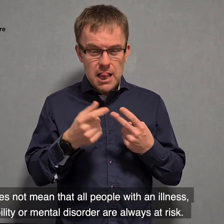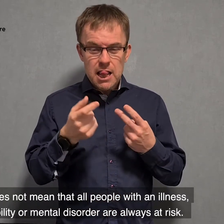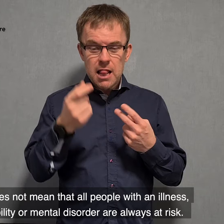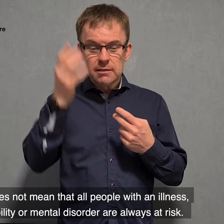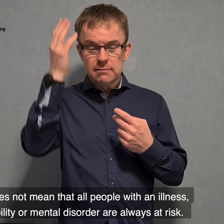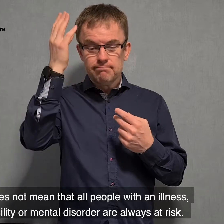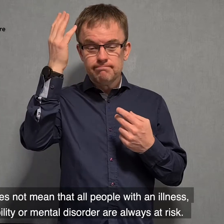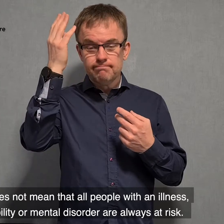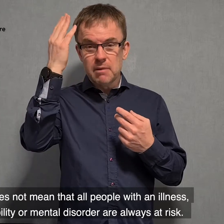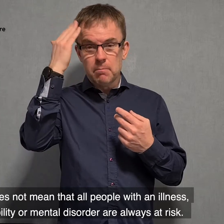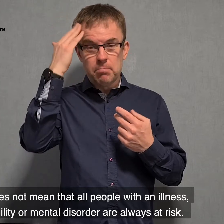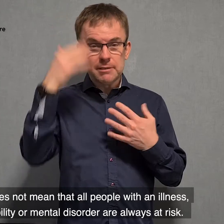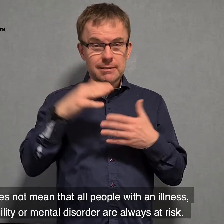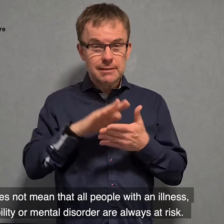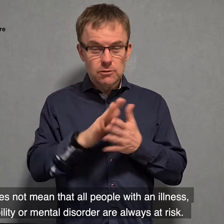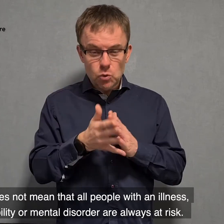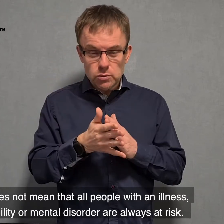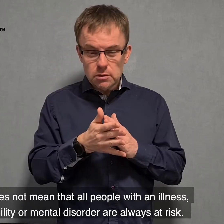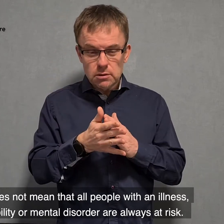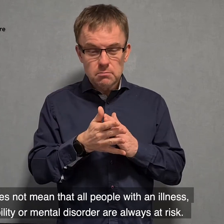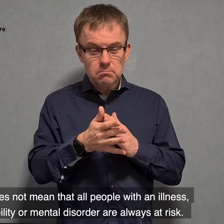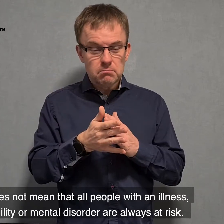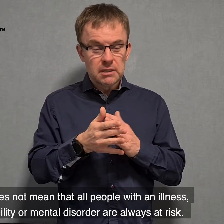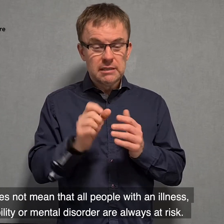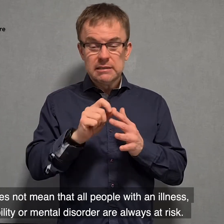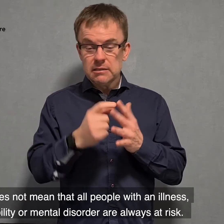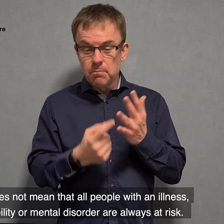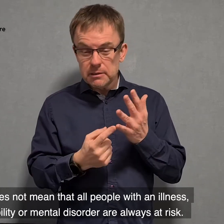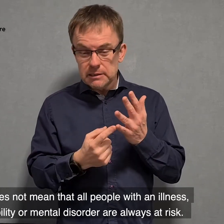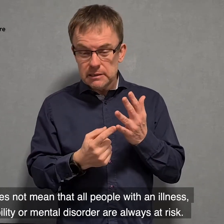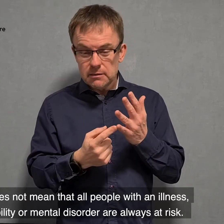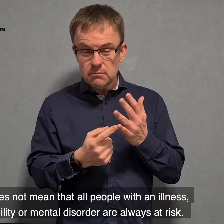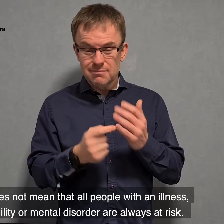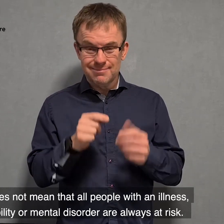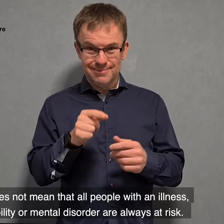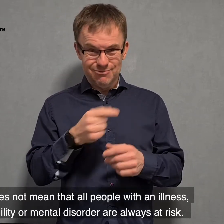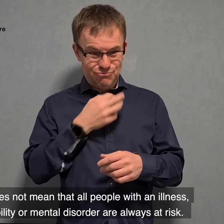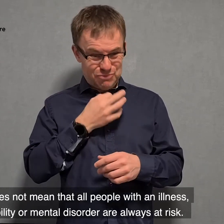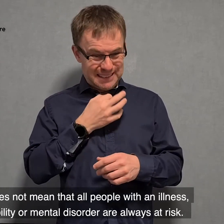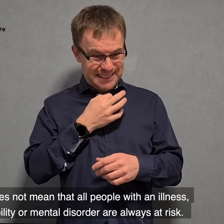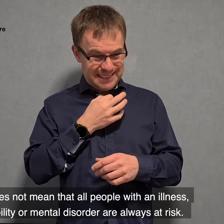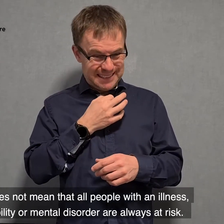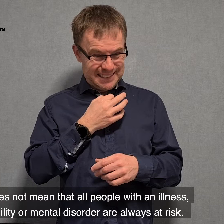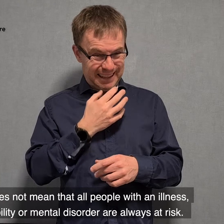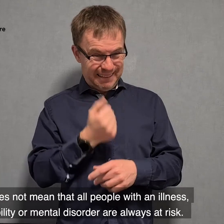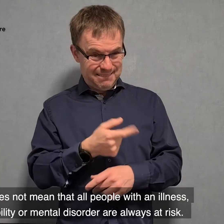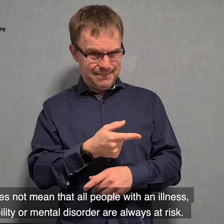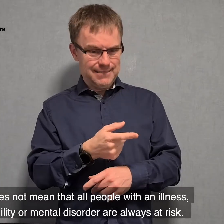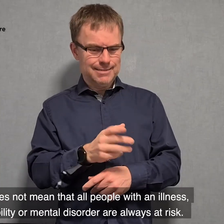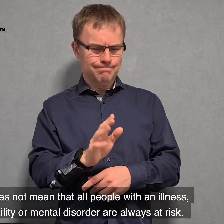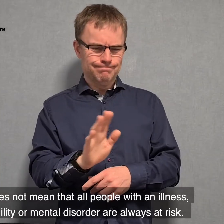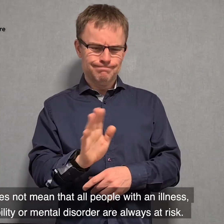people with an illness, a disability, or mental disorder are always at risk.